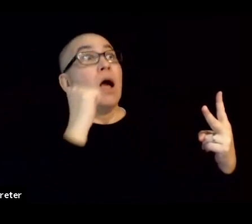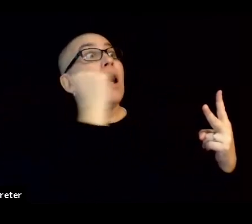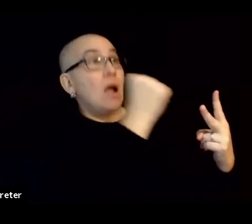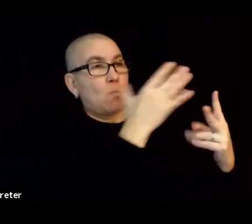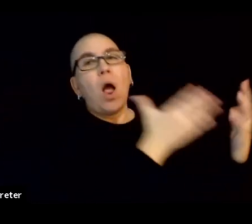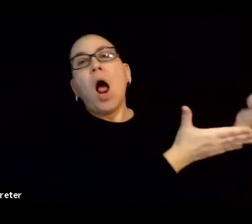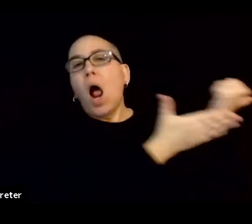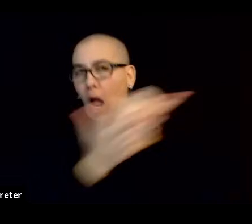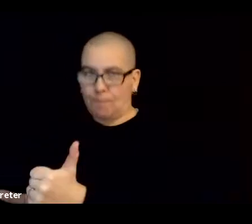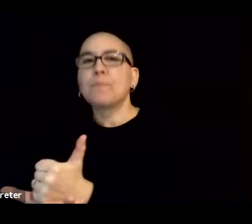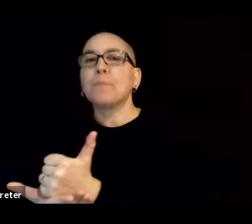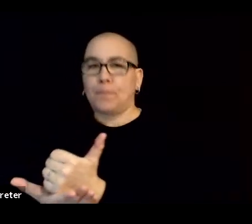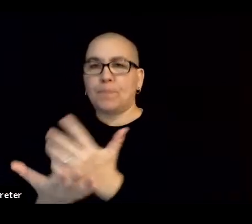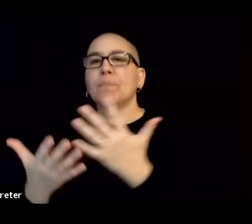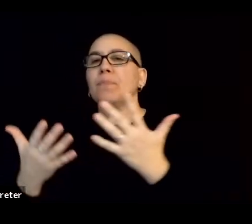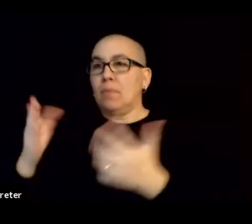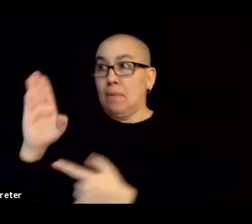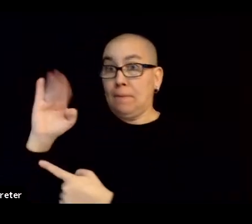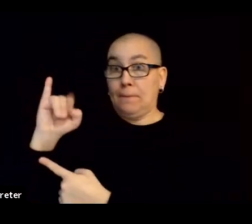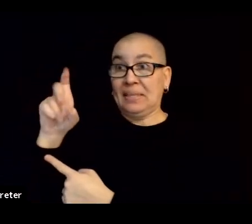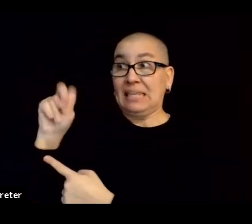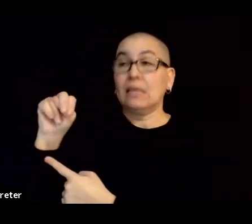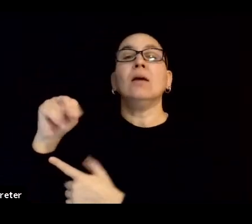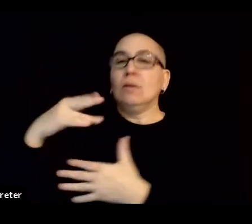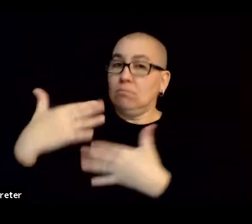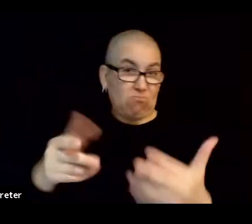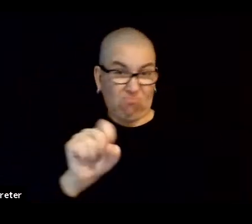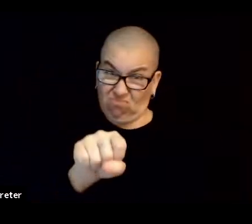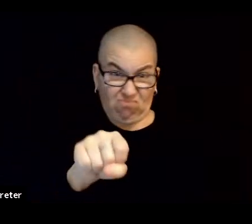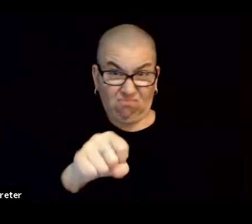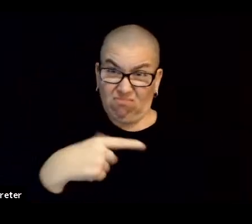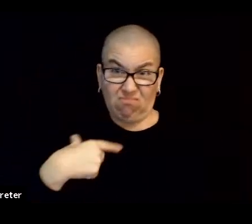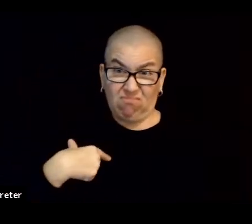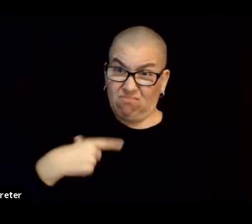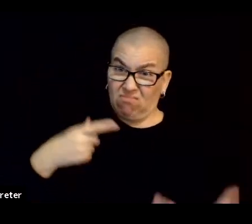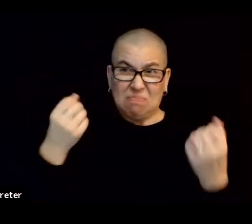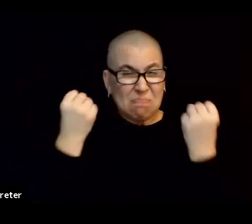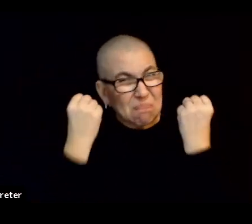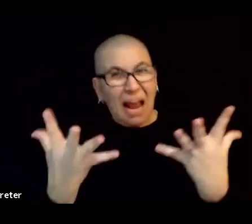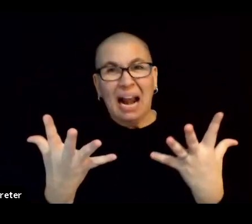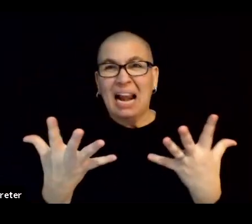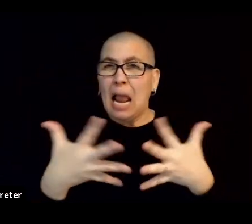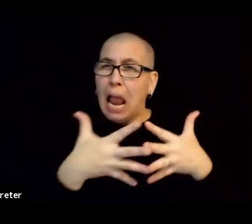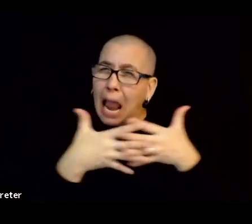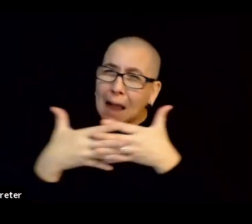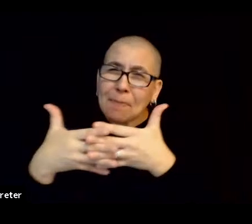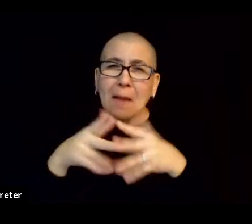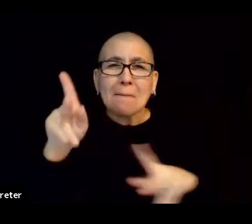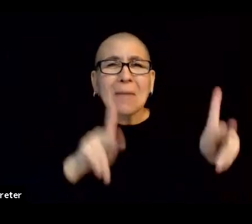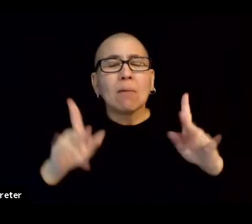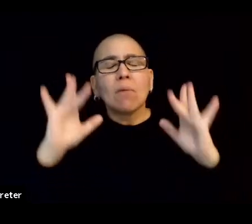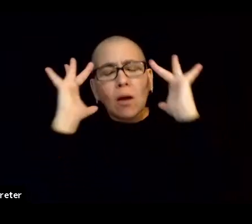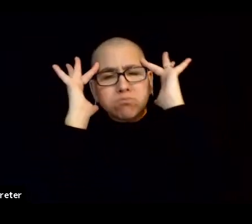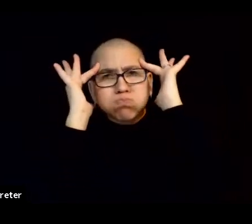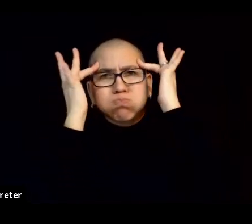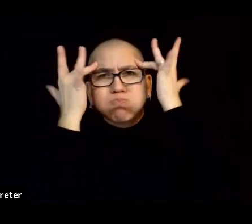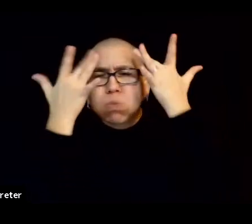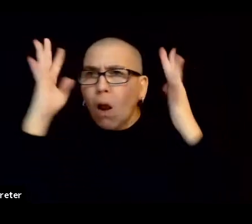know, Americans are pretty tired of is false information or claims that aren't backed up or carried on. And so I am